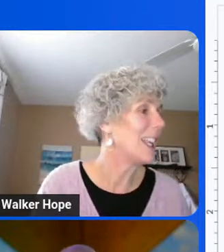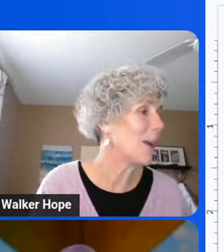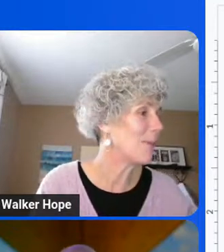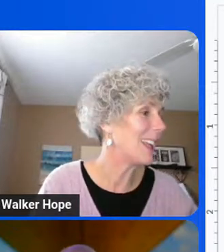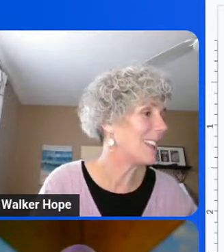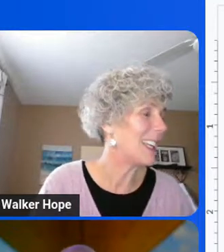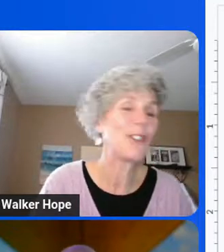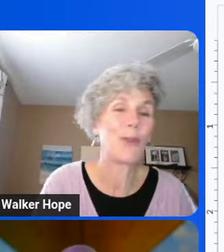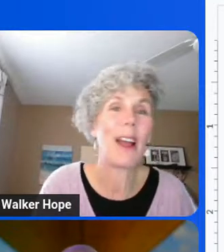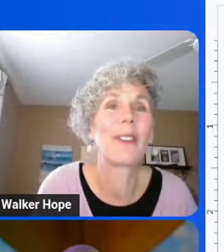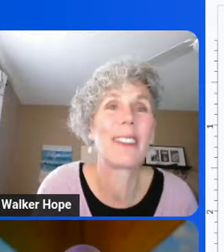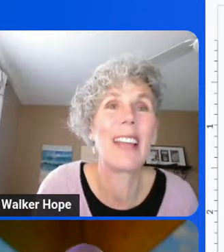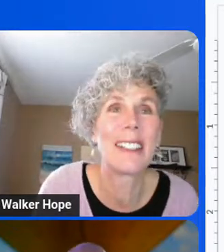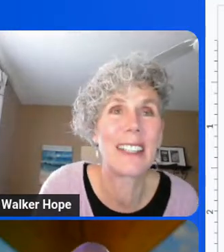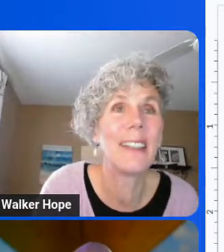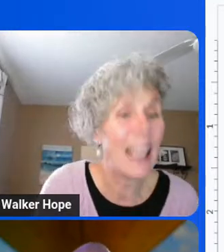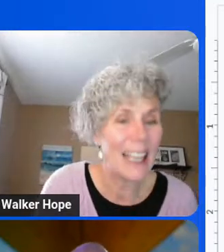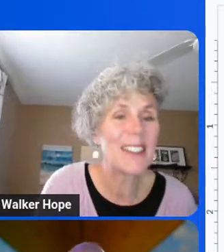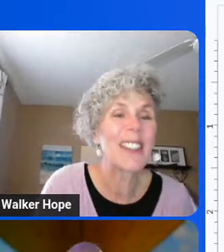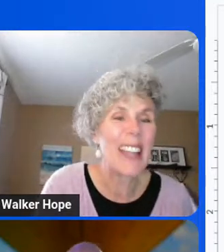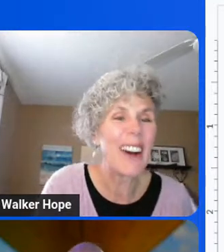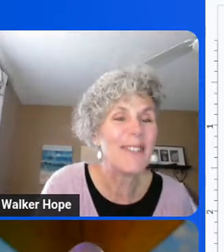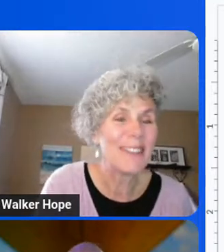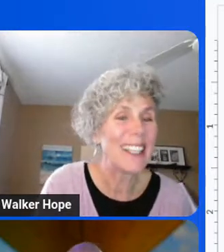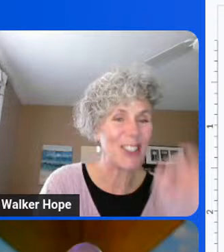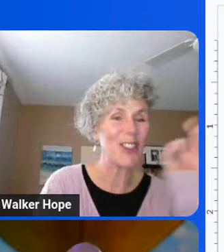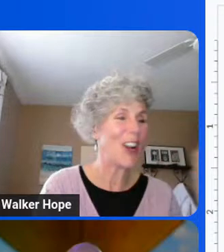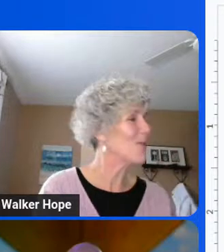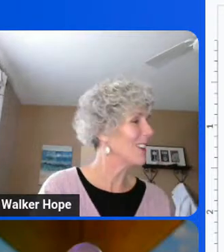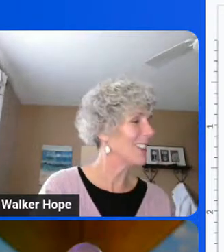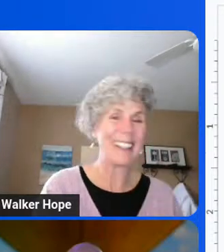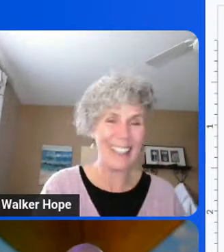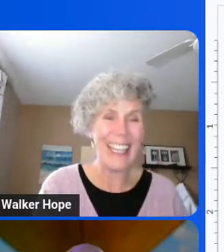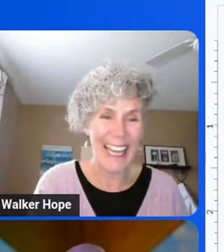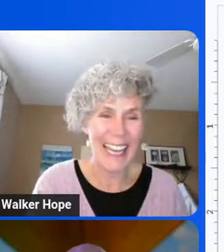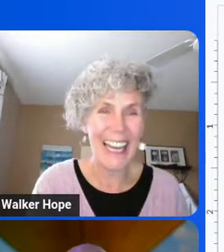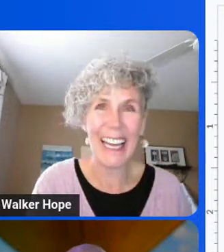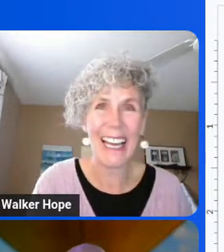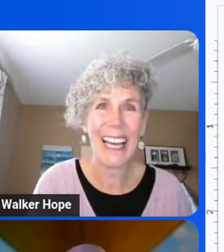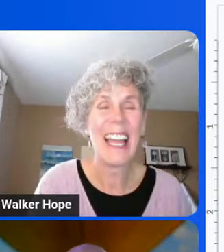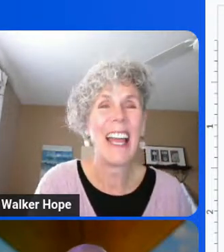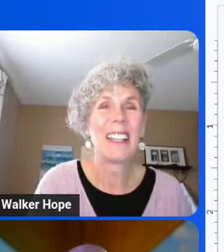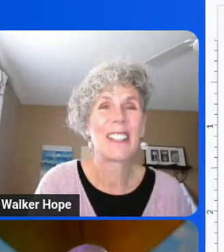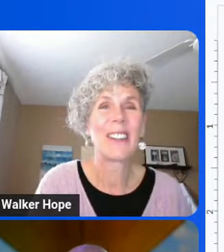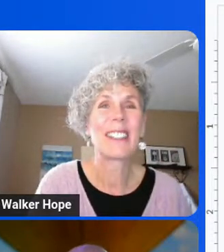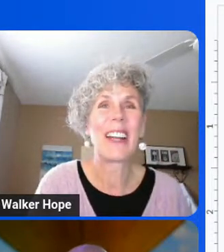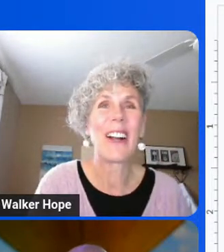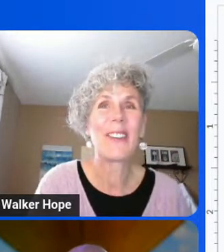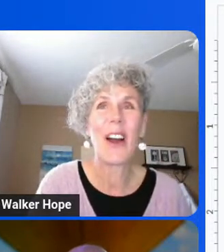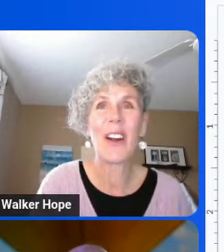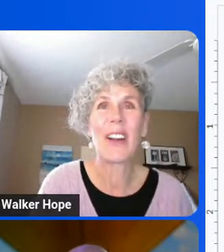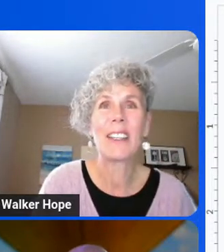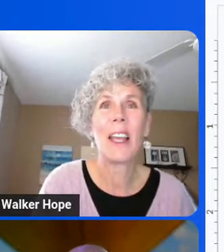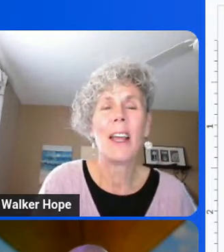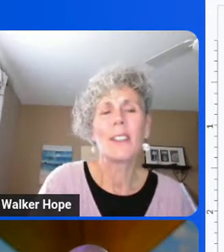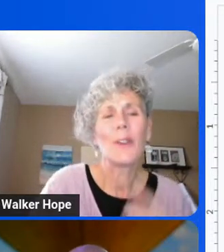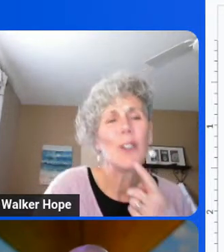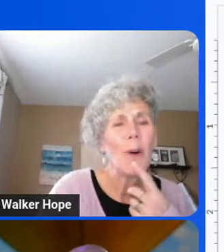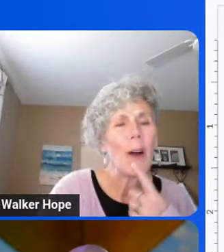yep. And Ishrath said, it's a snail. Good job. Well done. So it's there. All right. So do you already